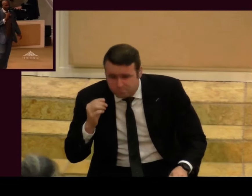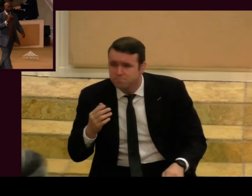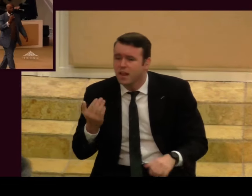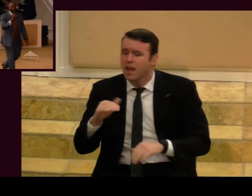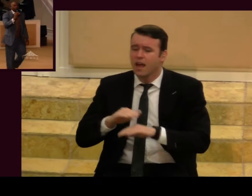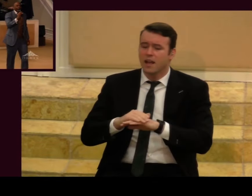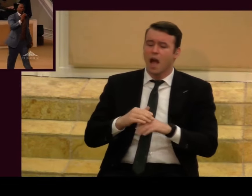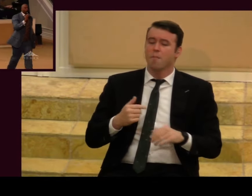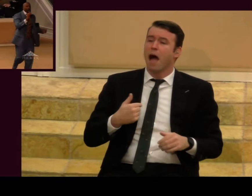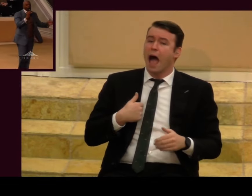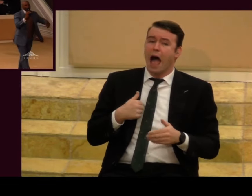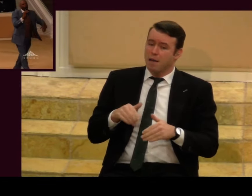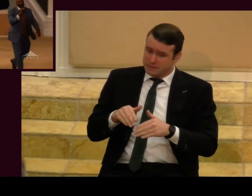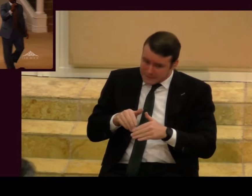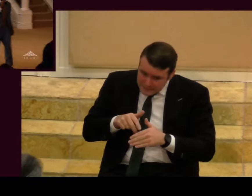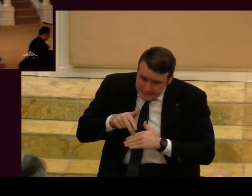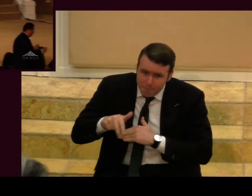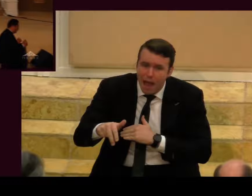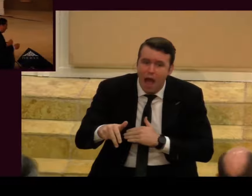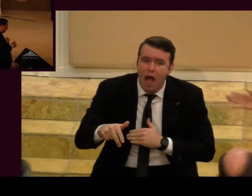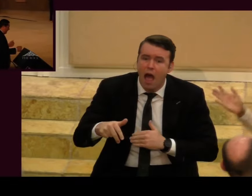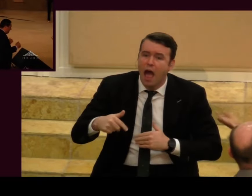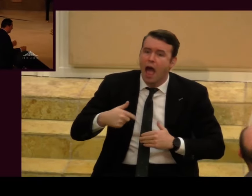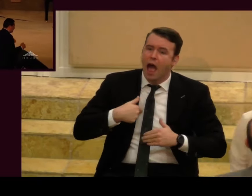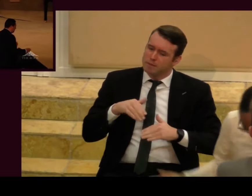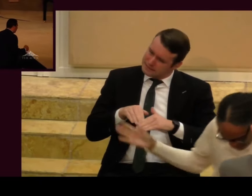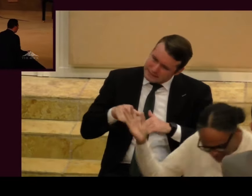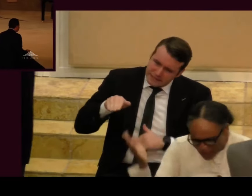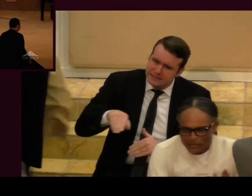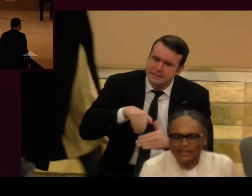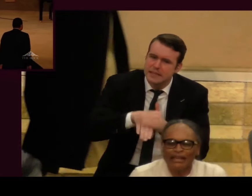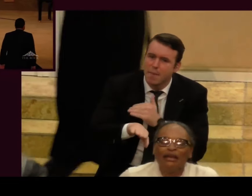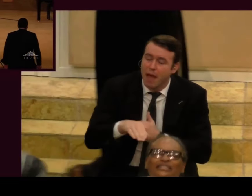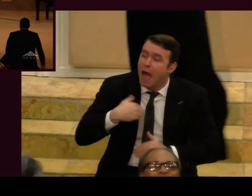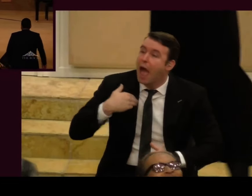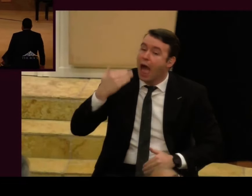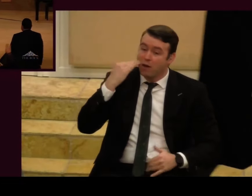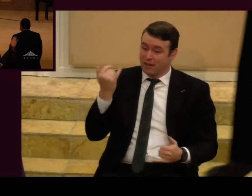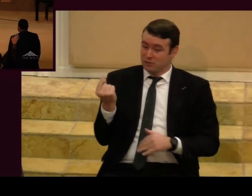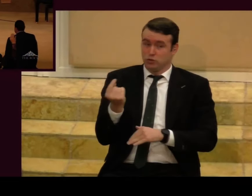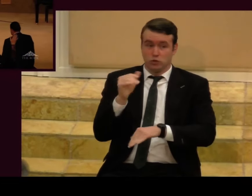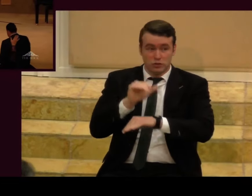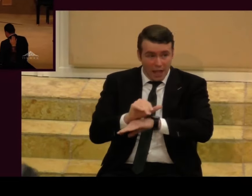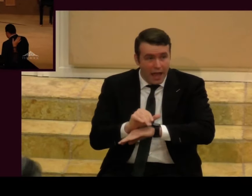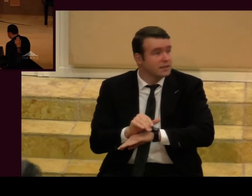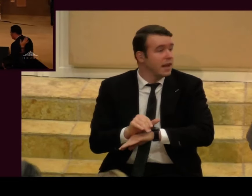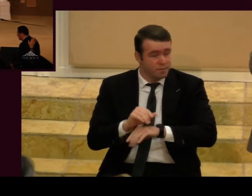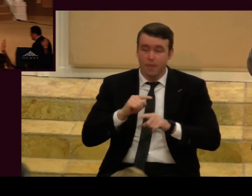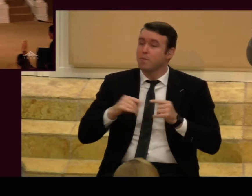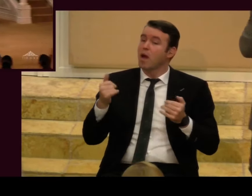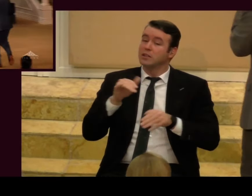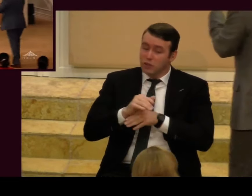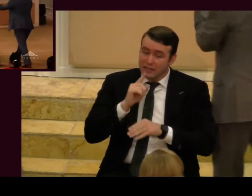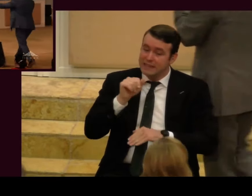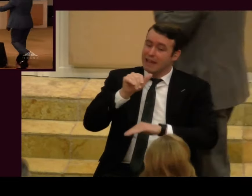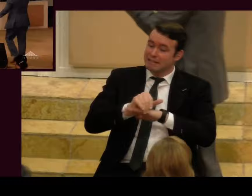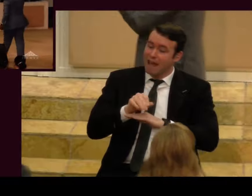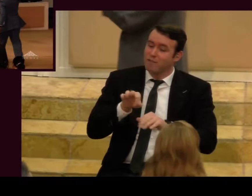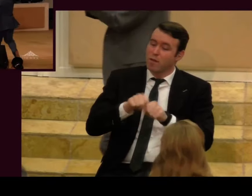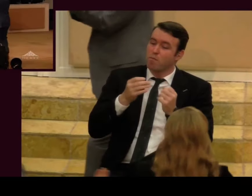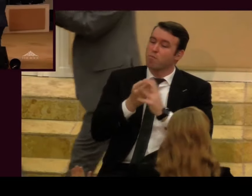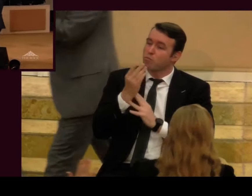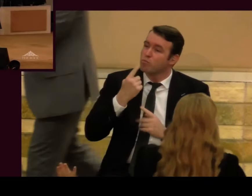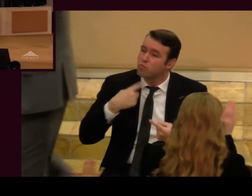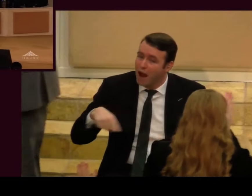Come on, I'm stepping out, and I'm stepping in. I know it's Tuesday night, but tonight's a night